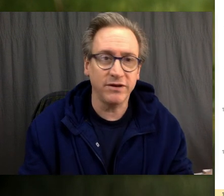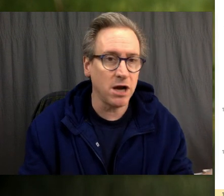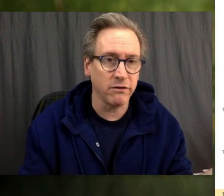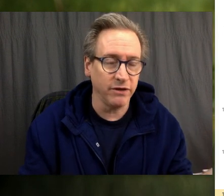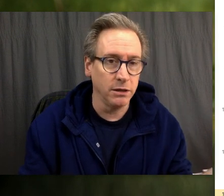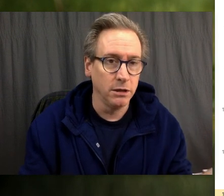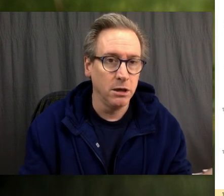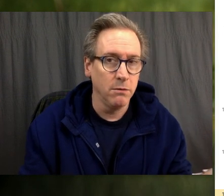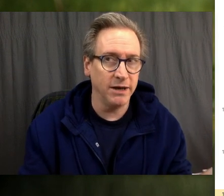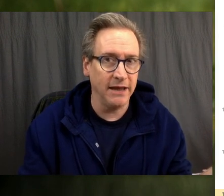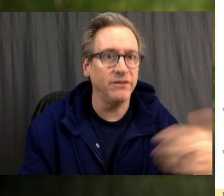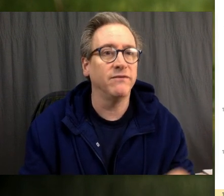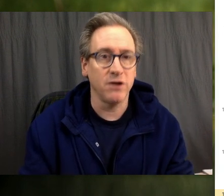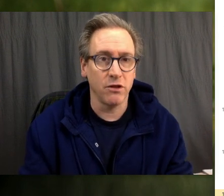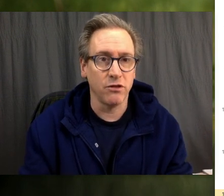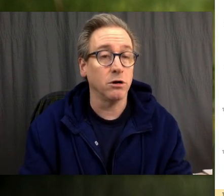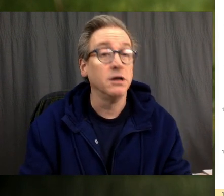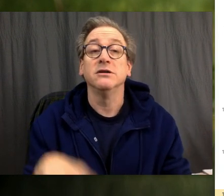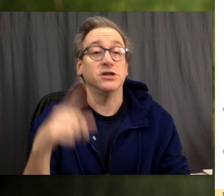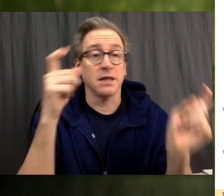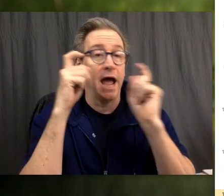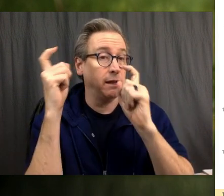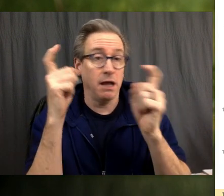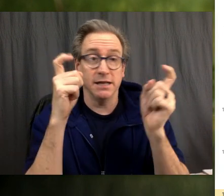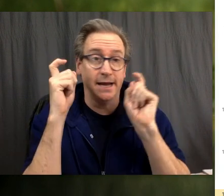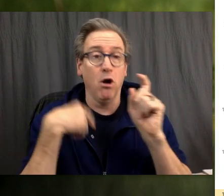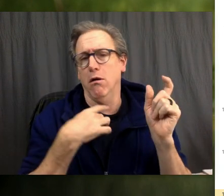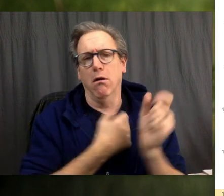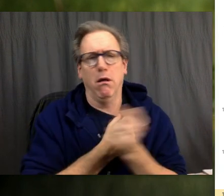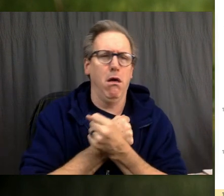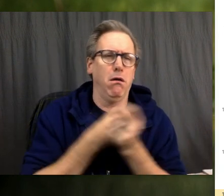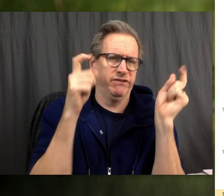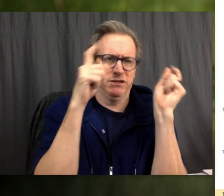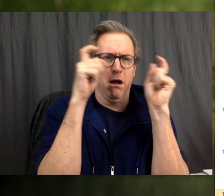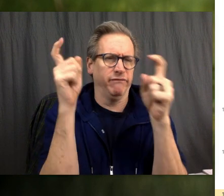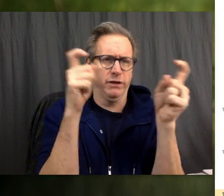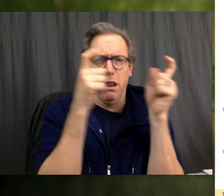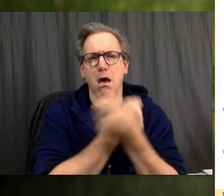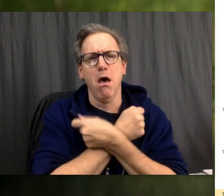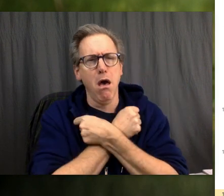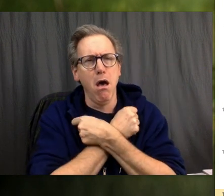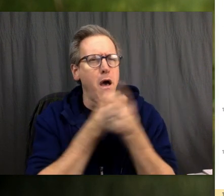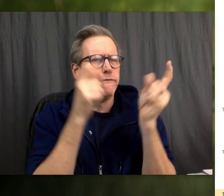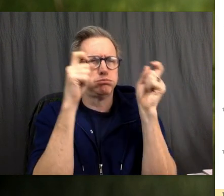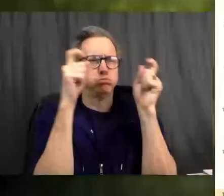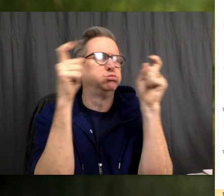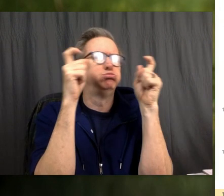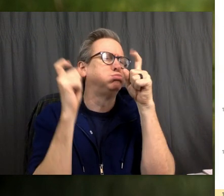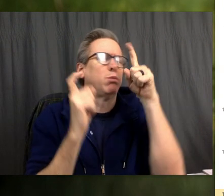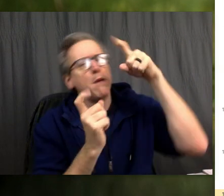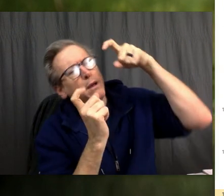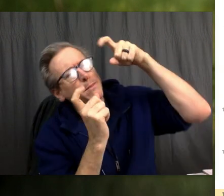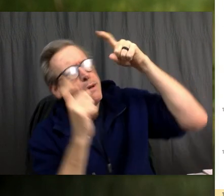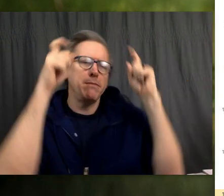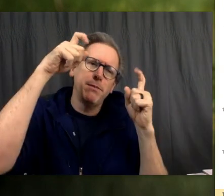hate photography but can't think of another word, just lie and say, "Oh, I love photography. Love."